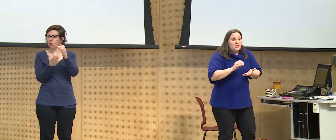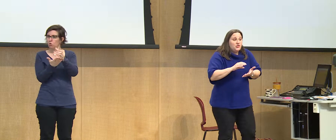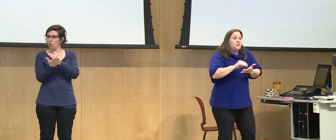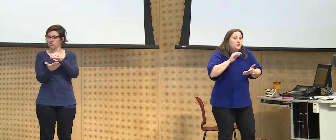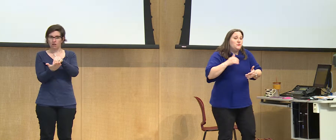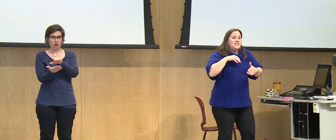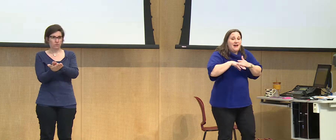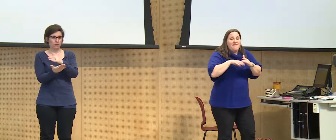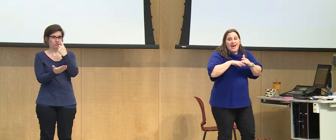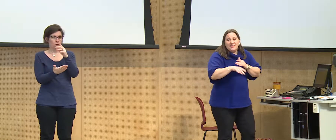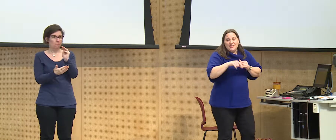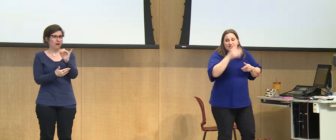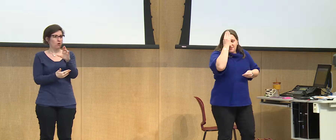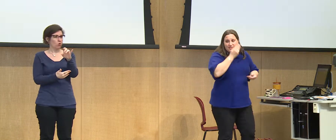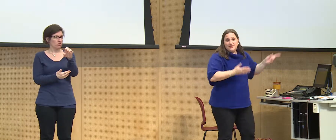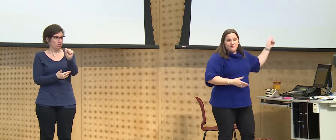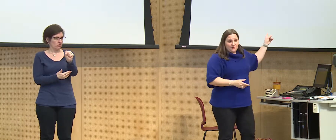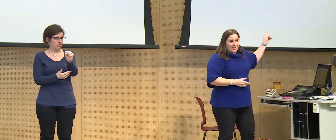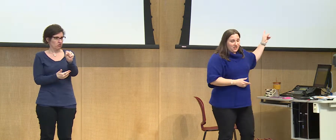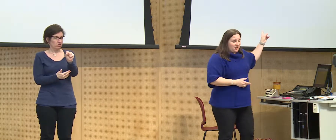so students have access to this information.